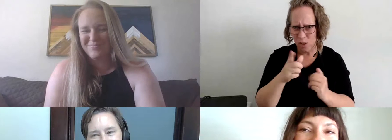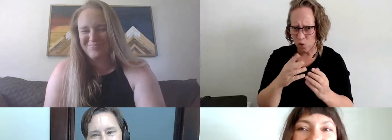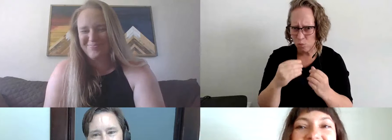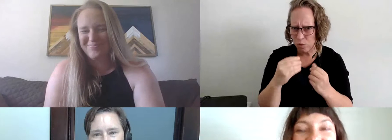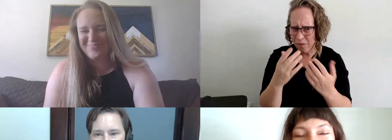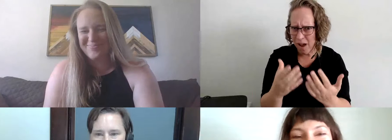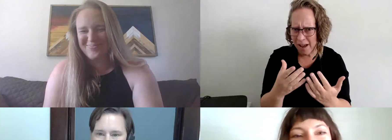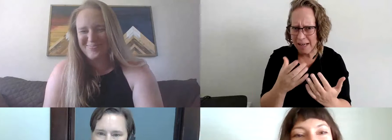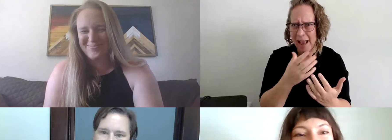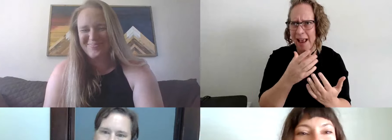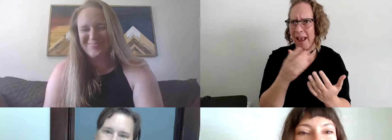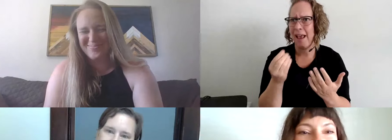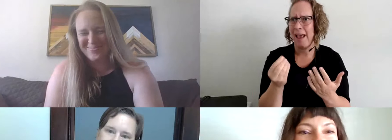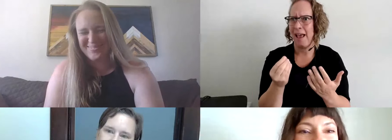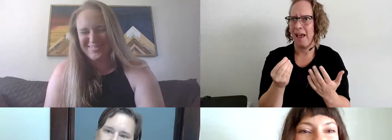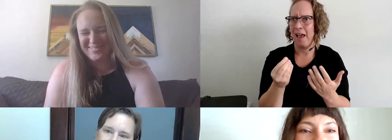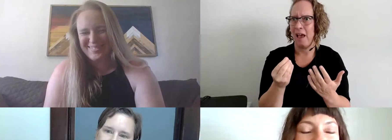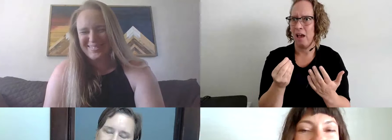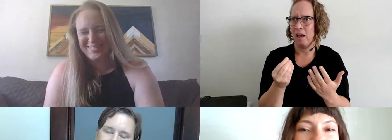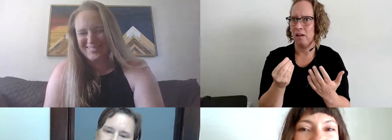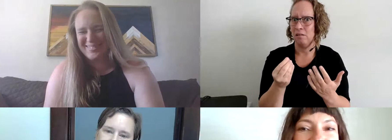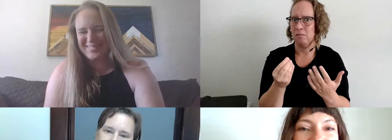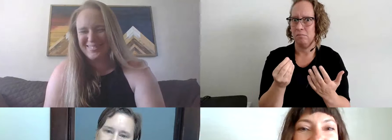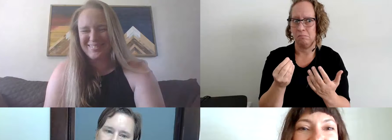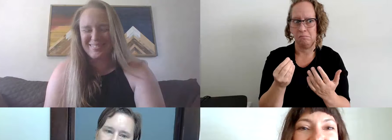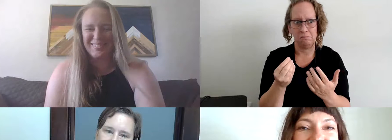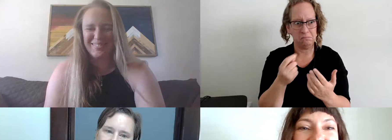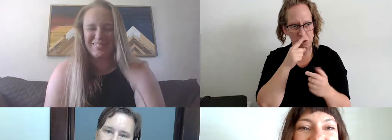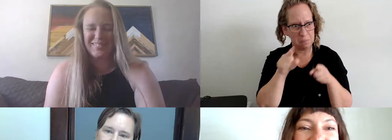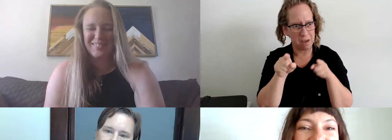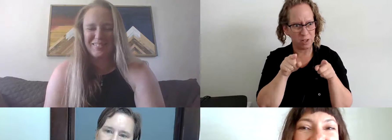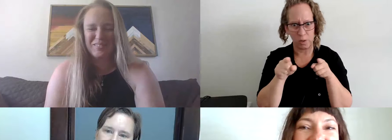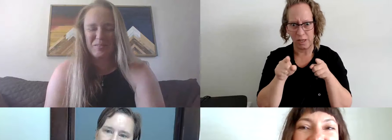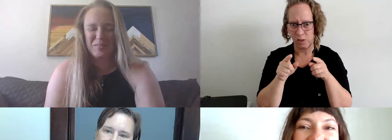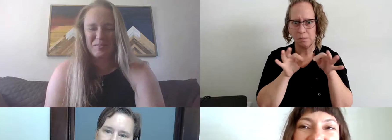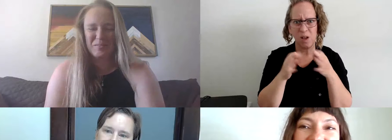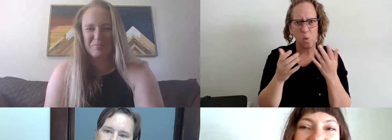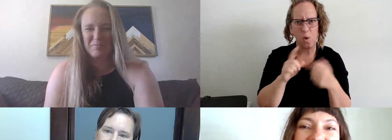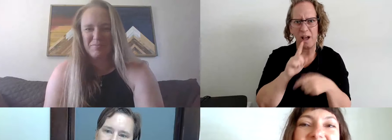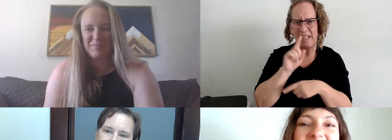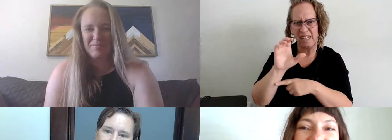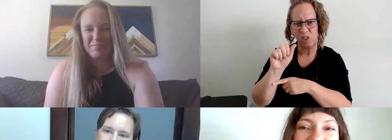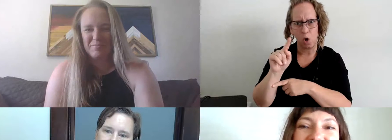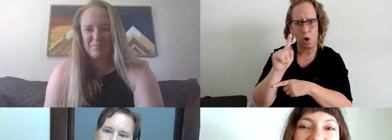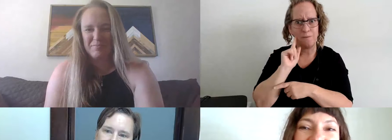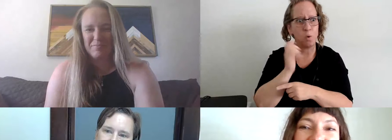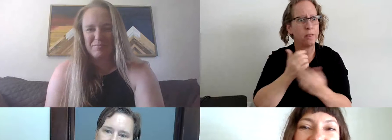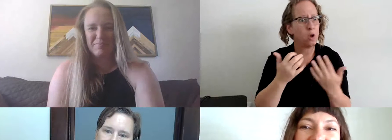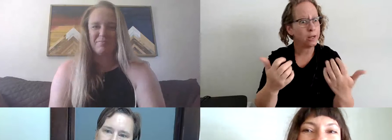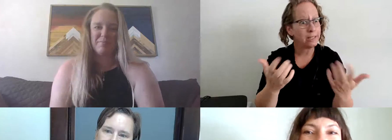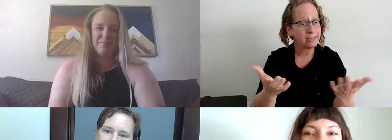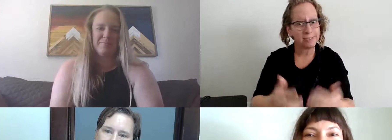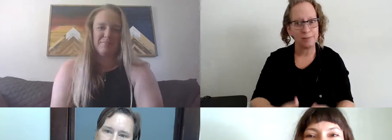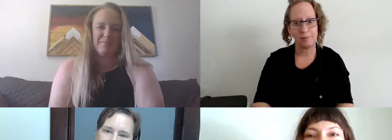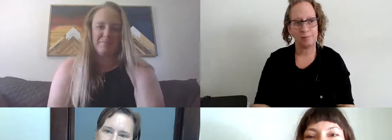provide? And actually, if either of you wouldn't mind explaining what CART is for our audience.